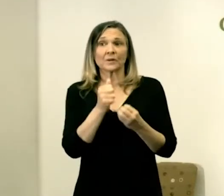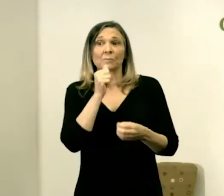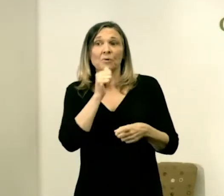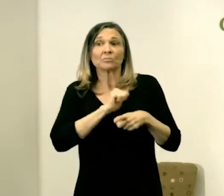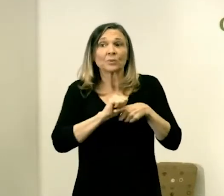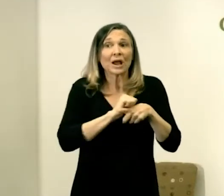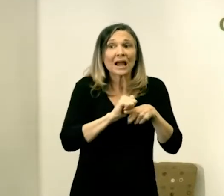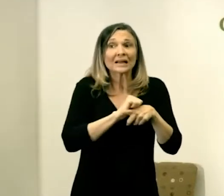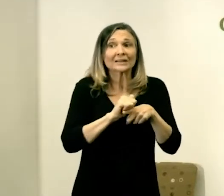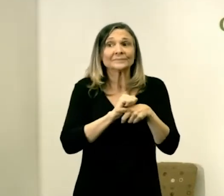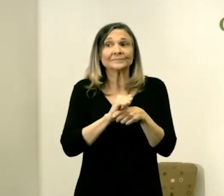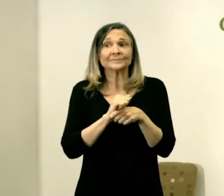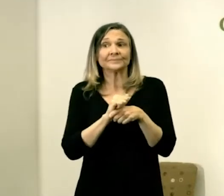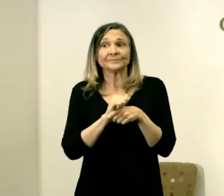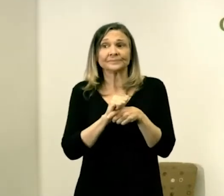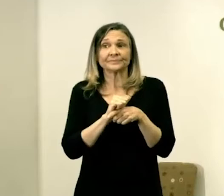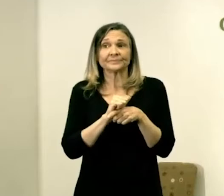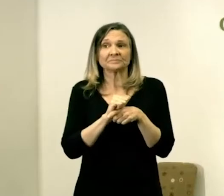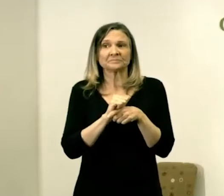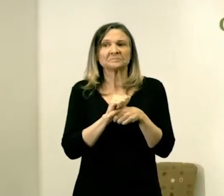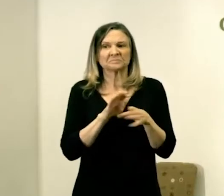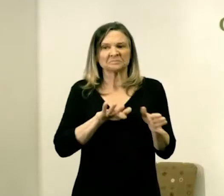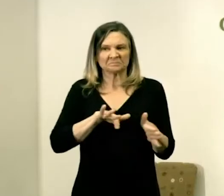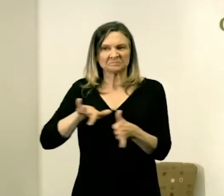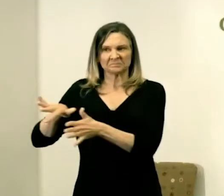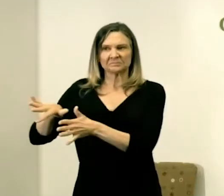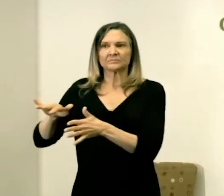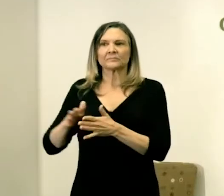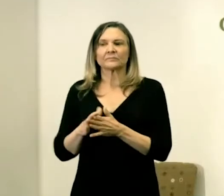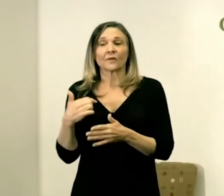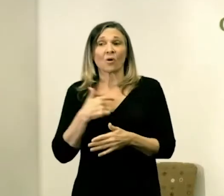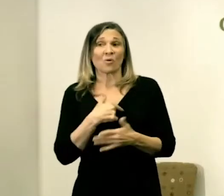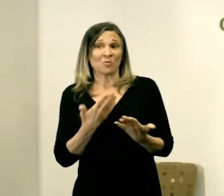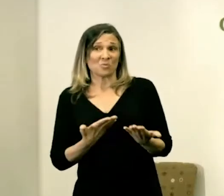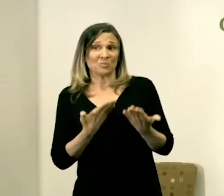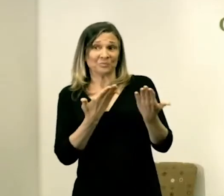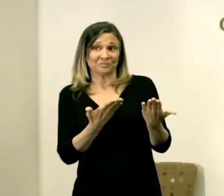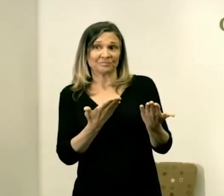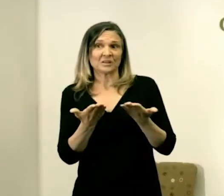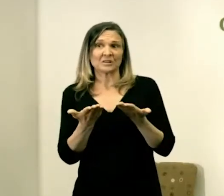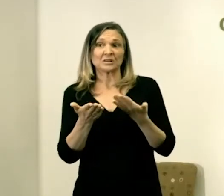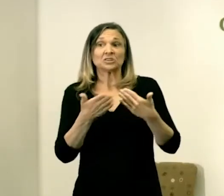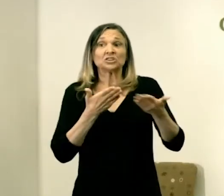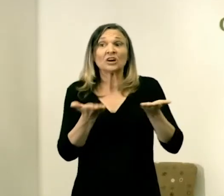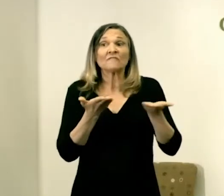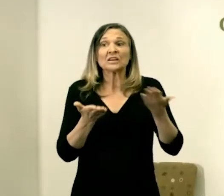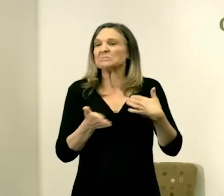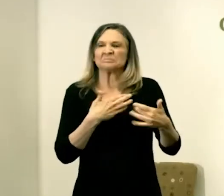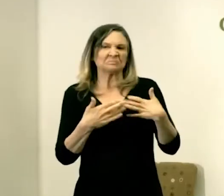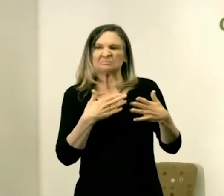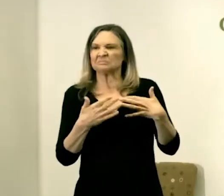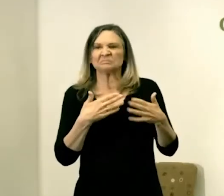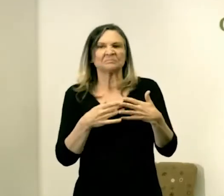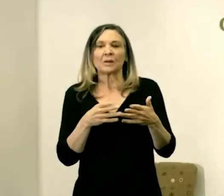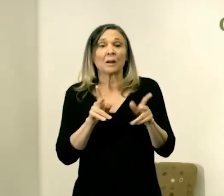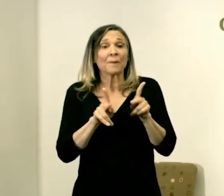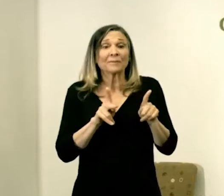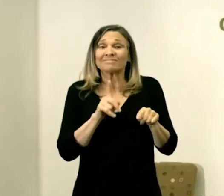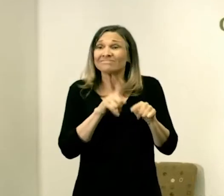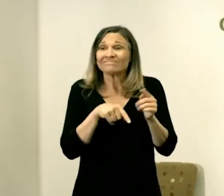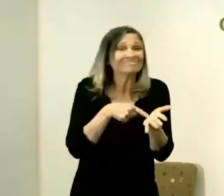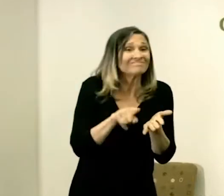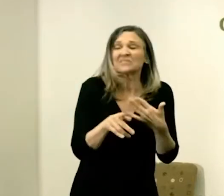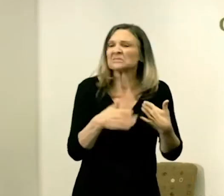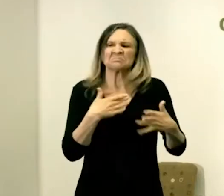and the sort is that, in fact, we provide services regardless of people's ability to pay and or